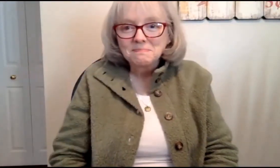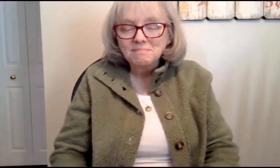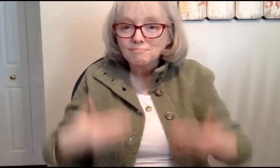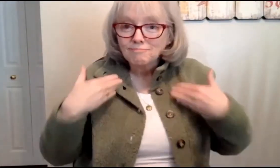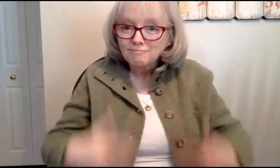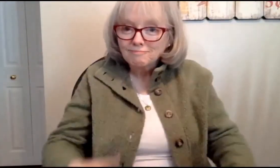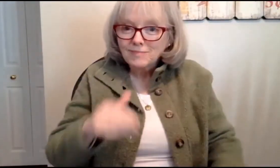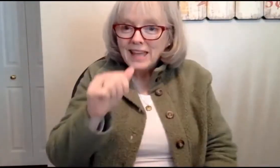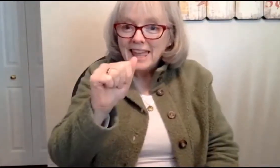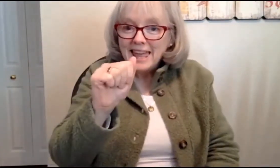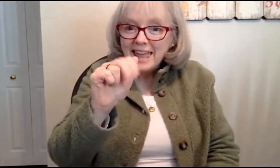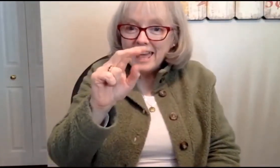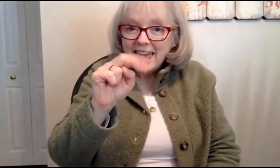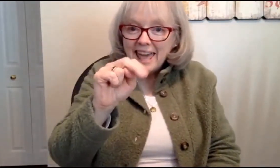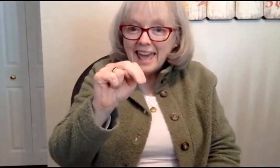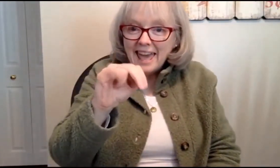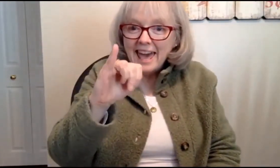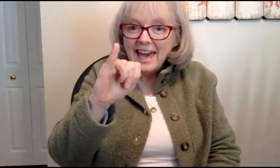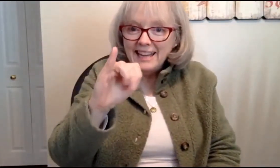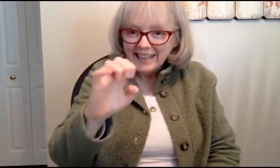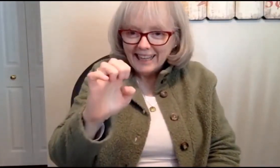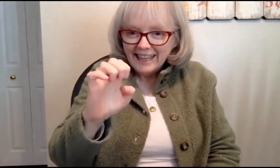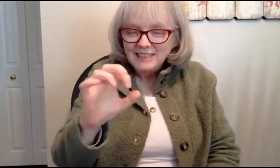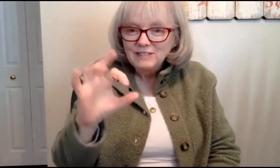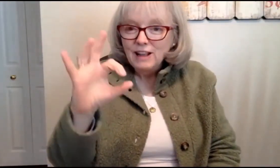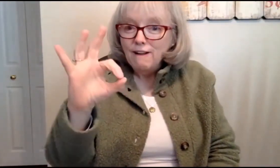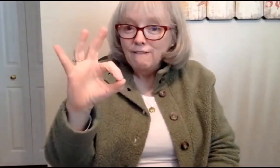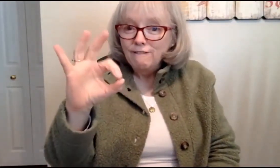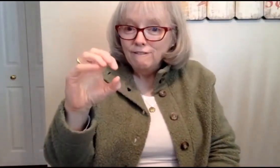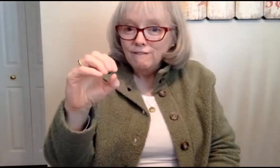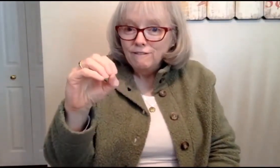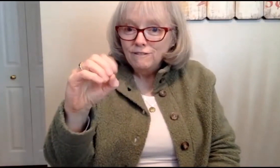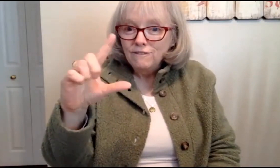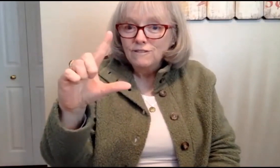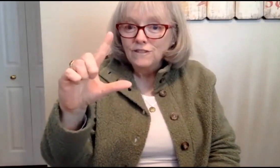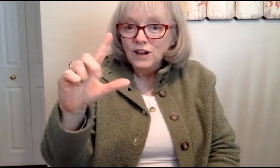Hello, everyone. I'm Annie